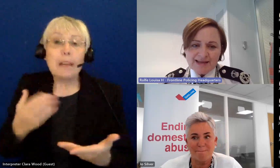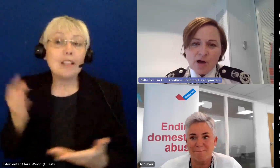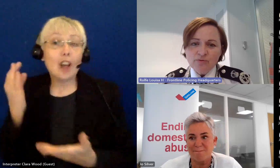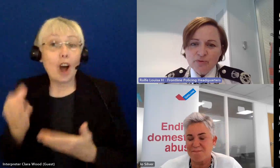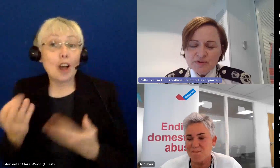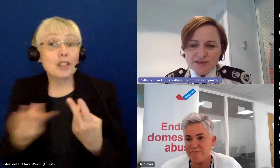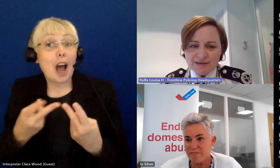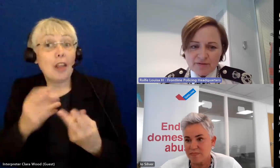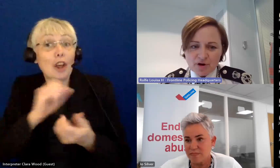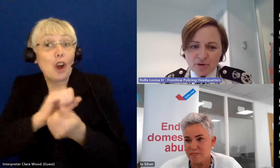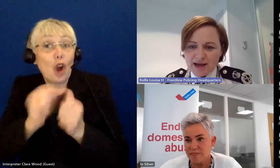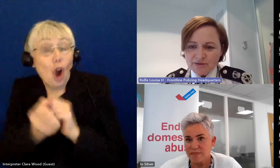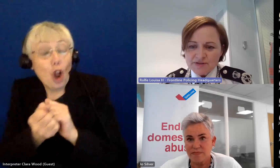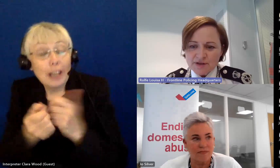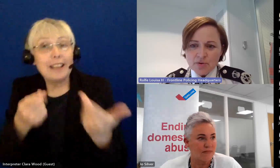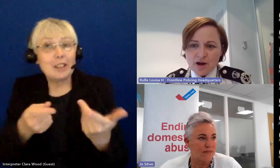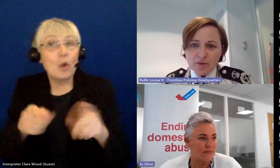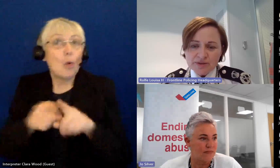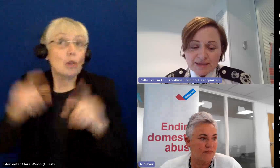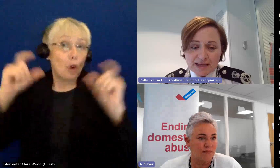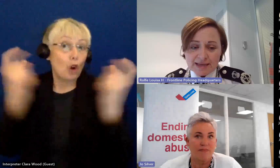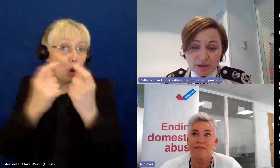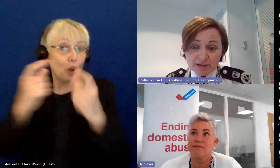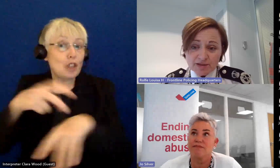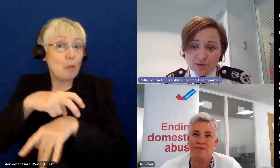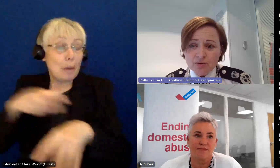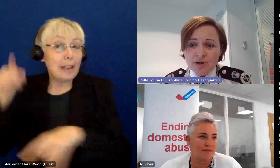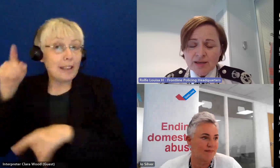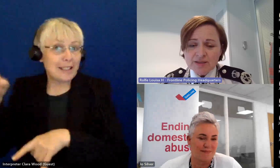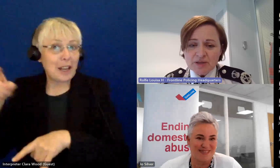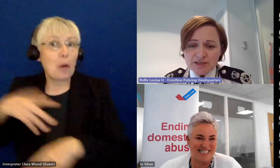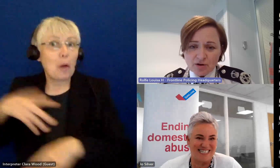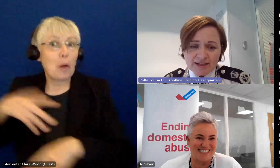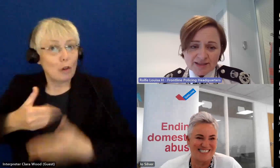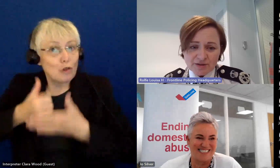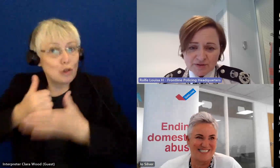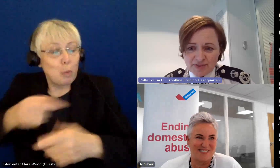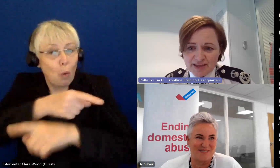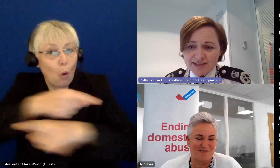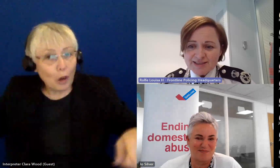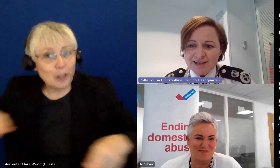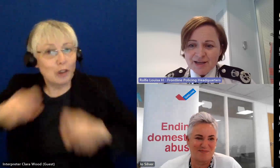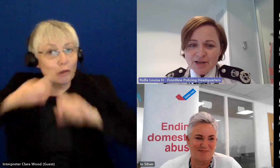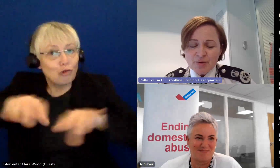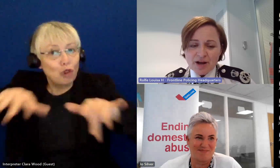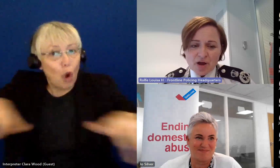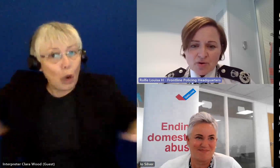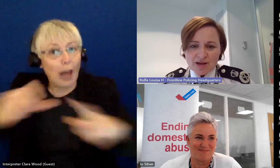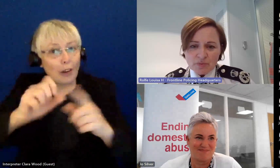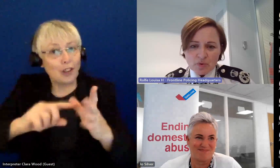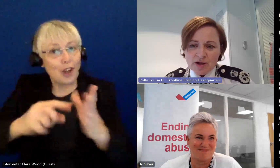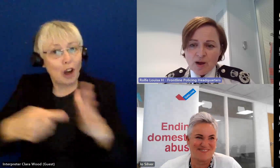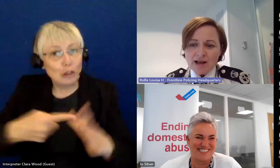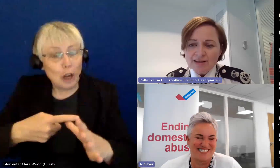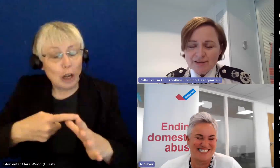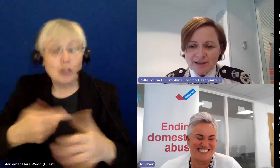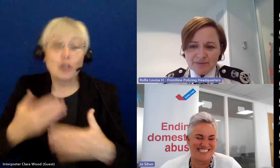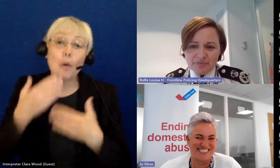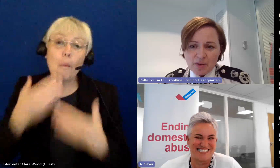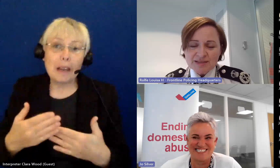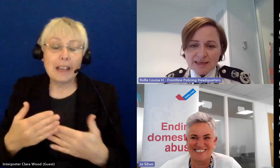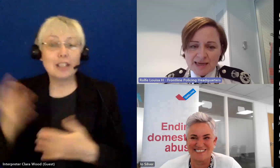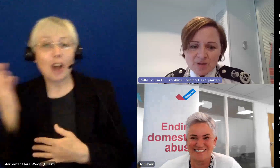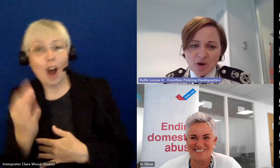really keen to help forces in their rollout. So I would say speak to colleagues who've done this, who I know it worked well,